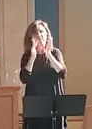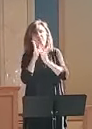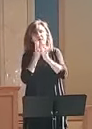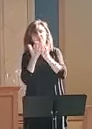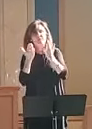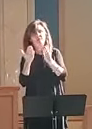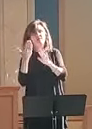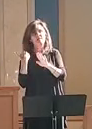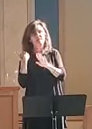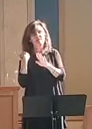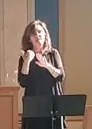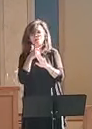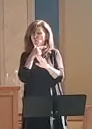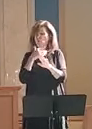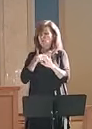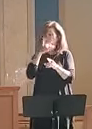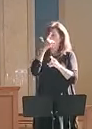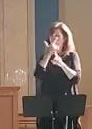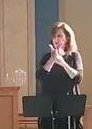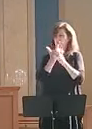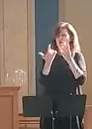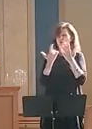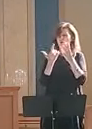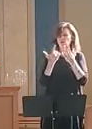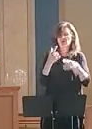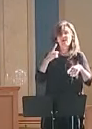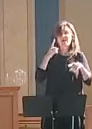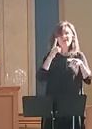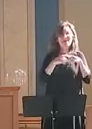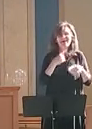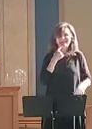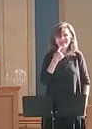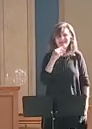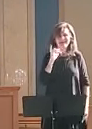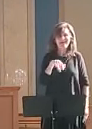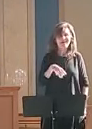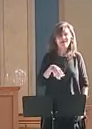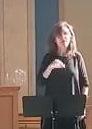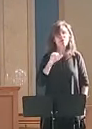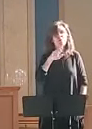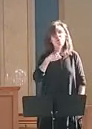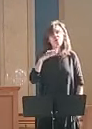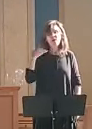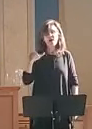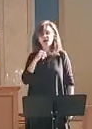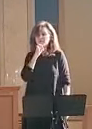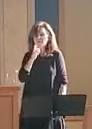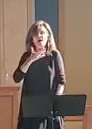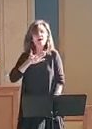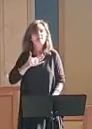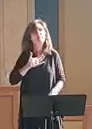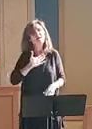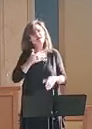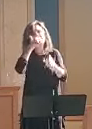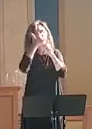who is my brother? We can't say that. Or I am not my brother's